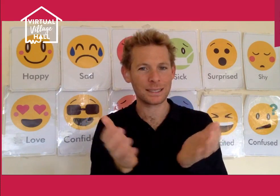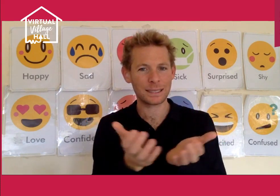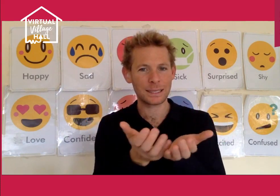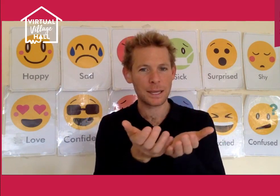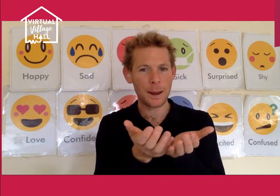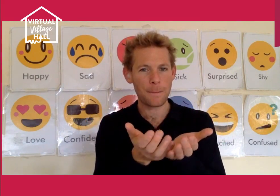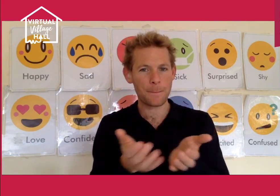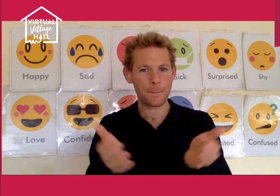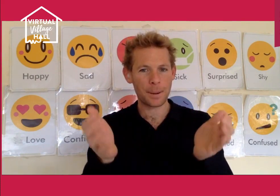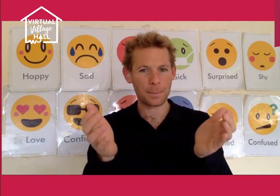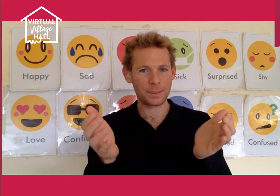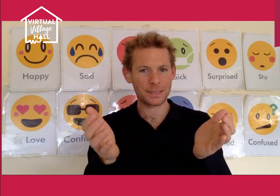Pumpkin.